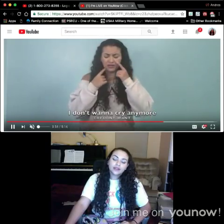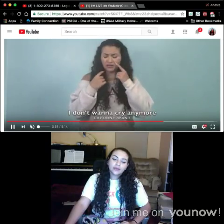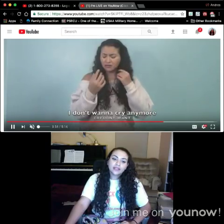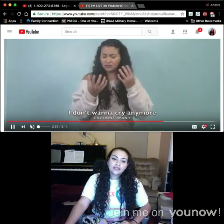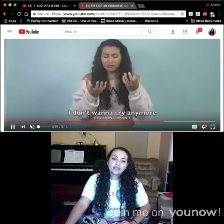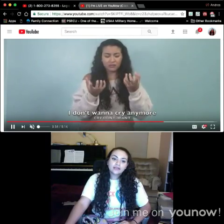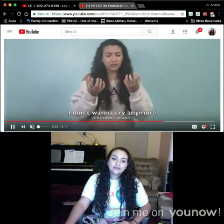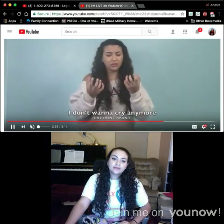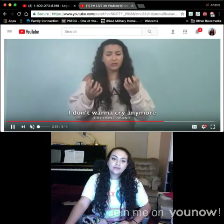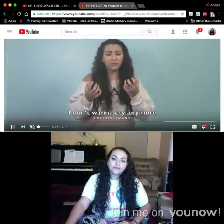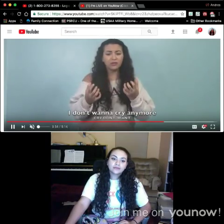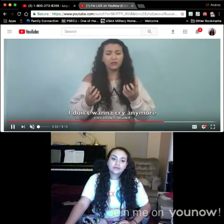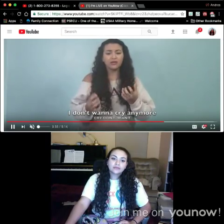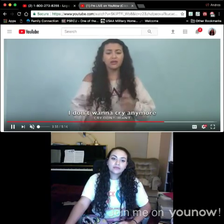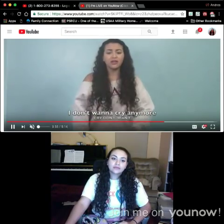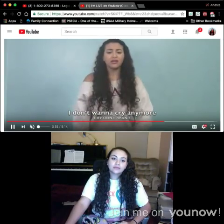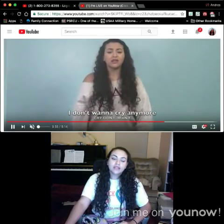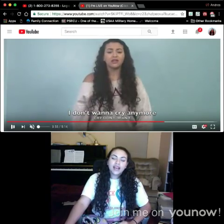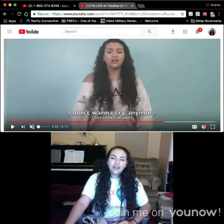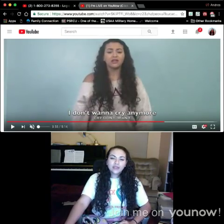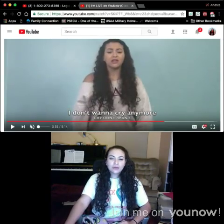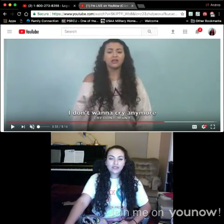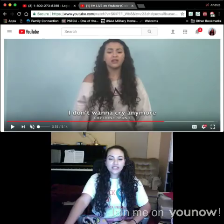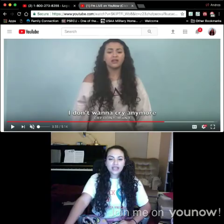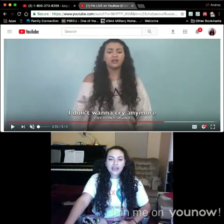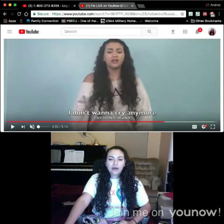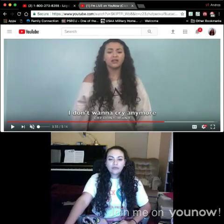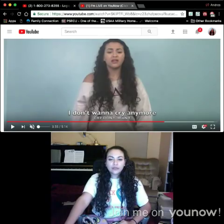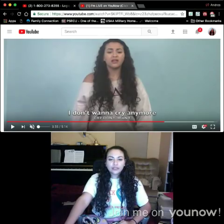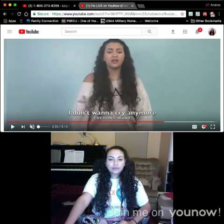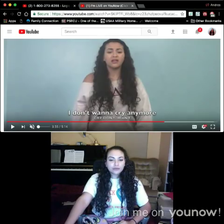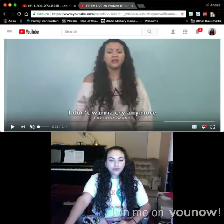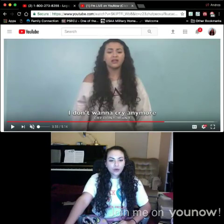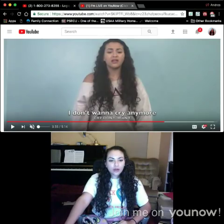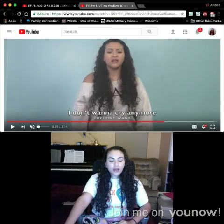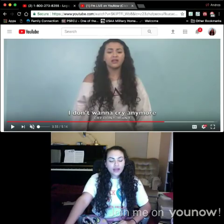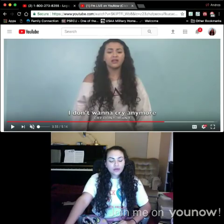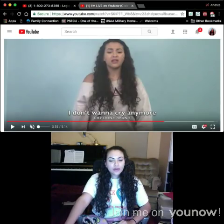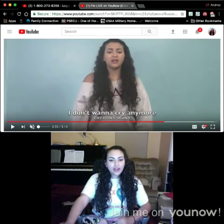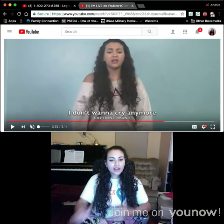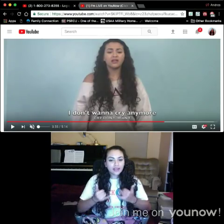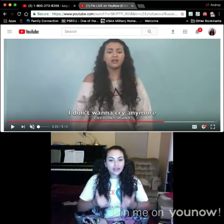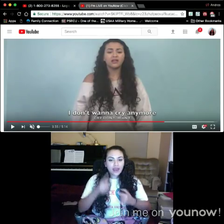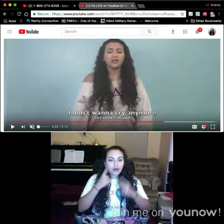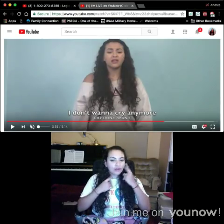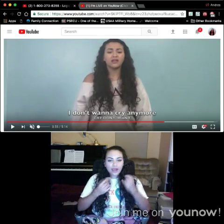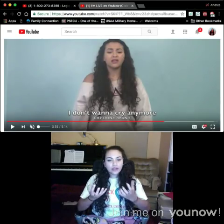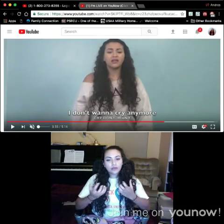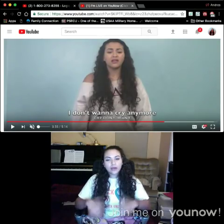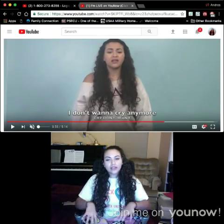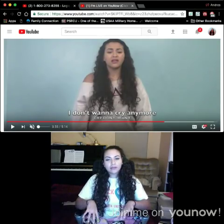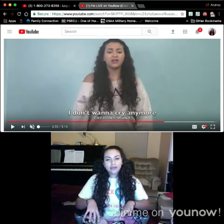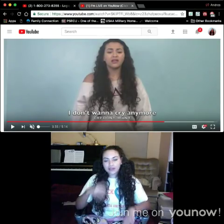And then repeats. I think I was supposed to sign now first before I don't want to cry. Like now, cry,